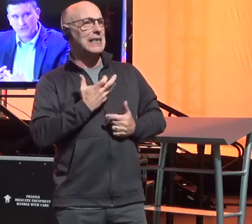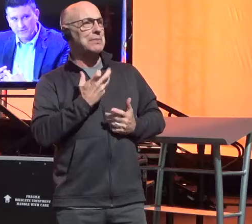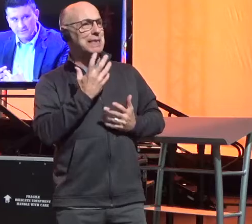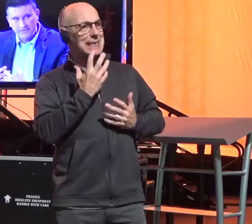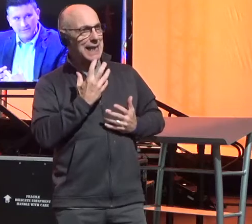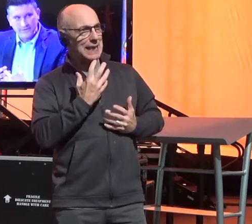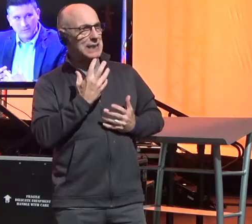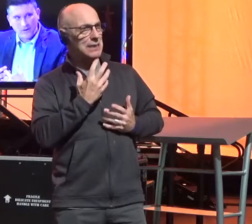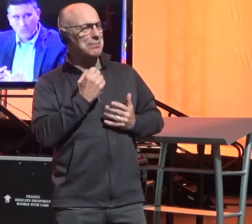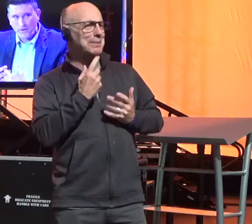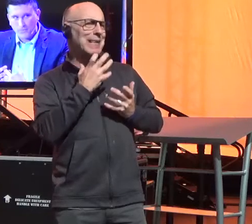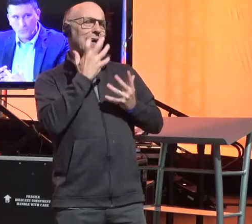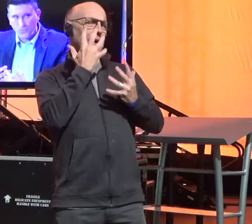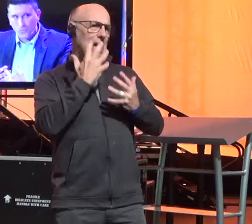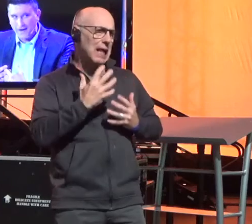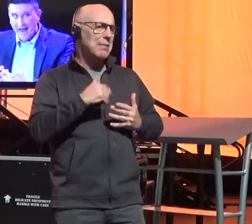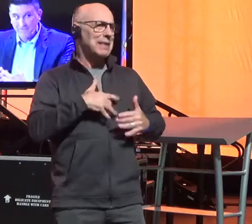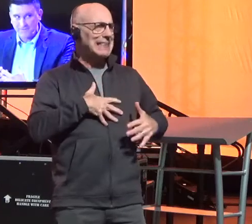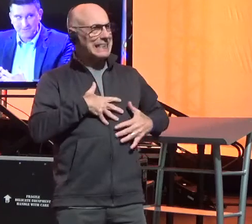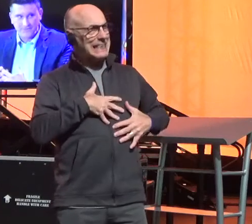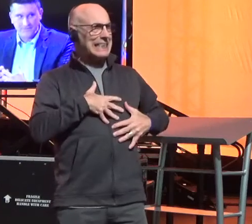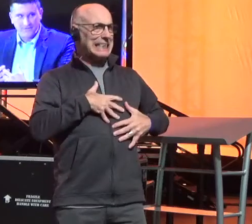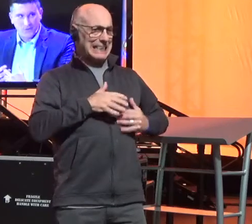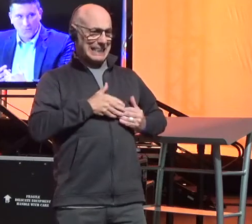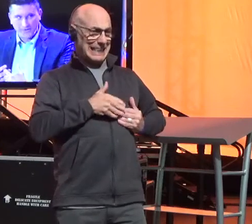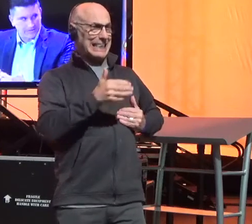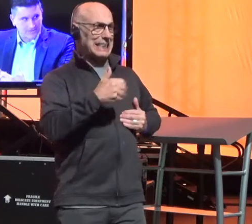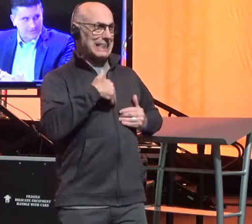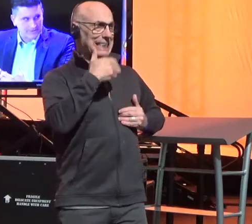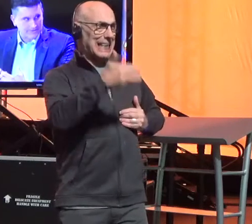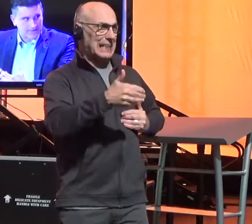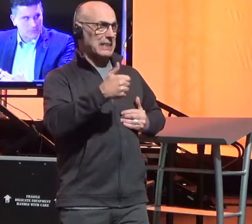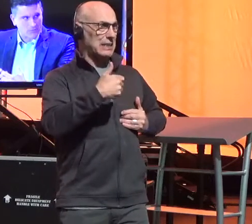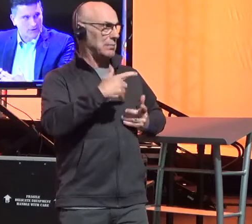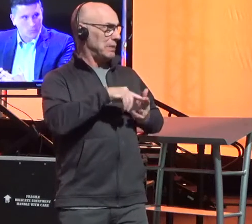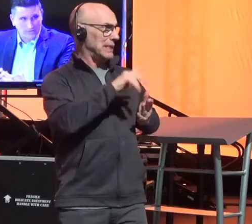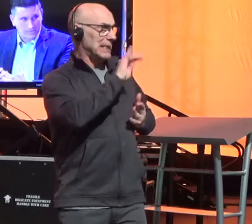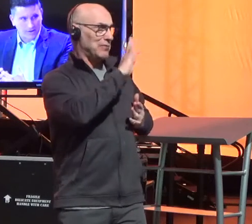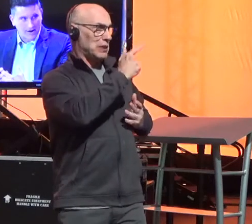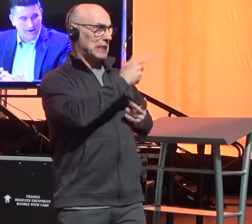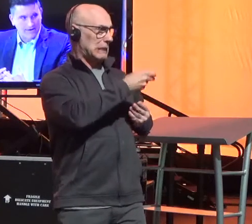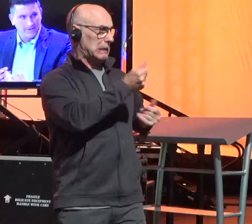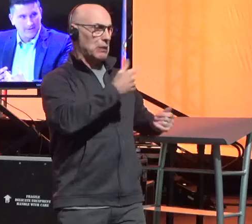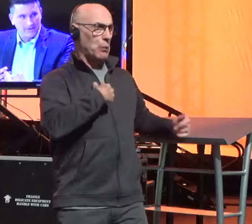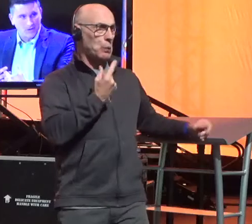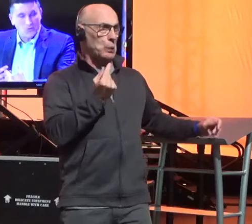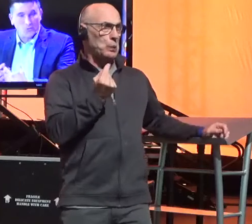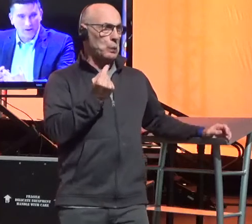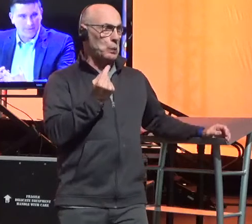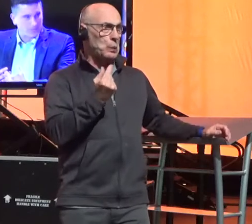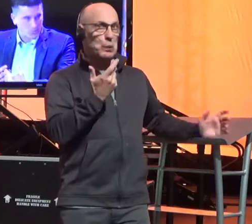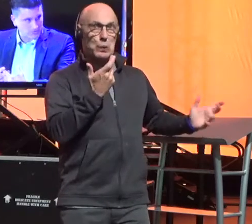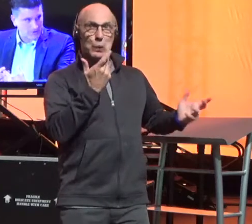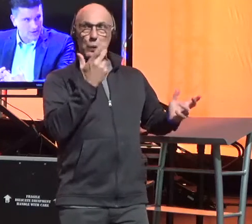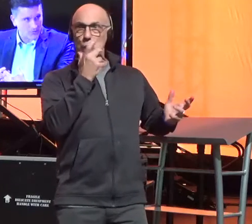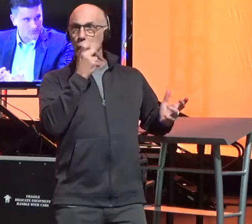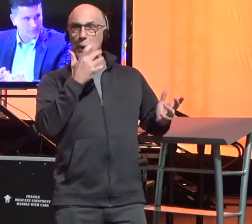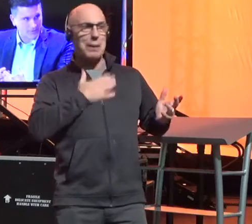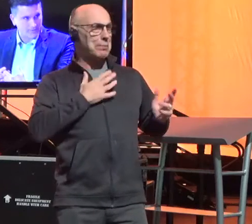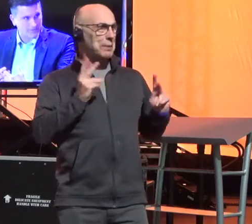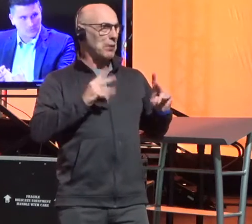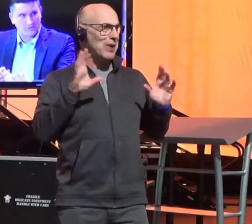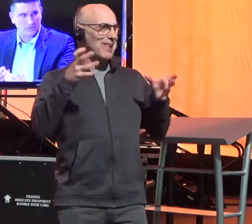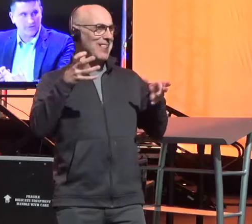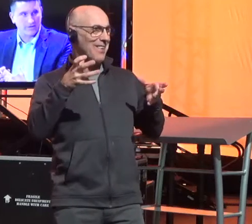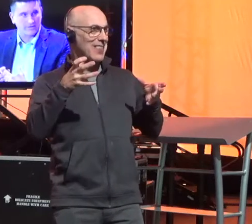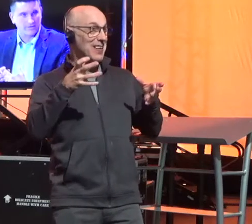trepidation about what happens when this doesn't exist anymore. Like, who are my people? What's my home, right?